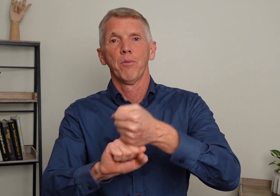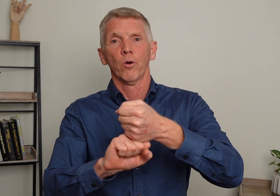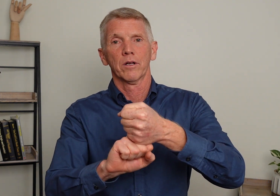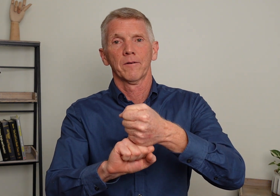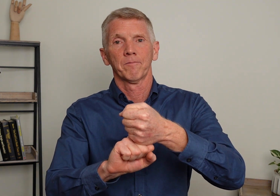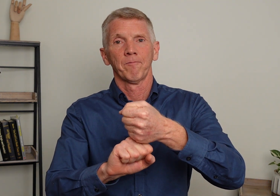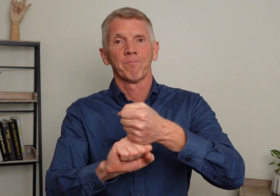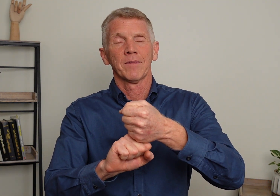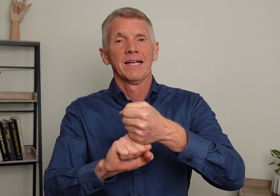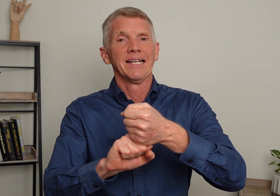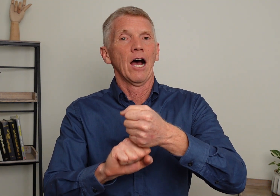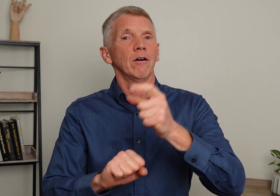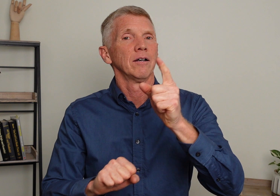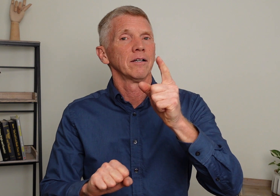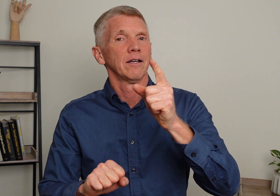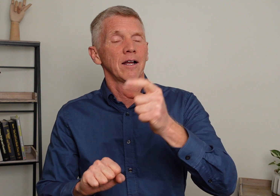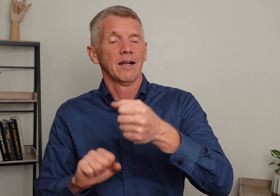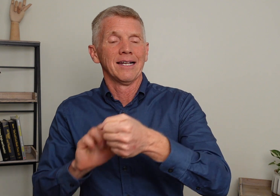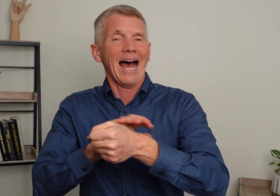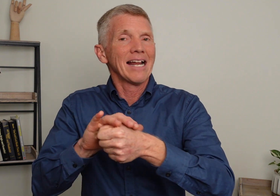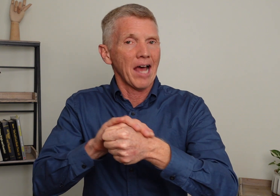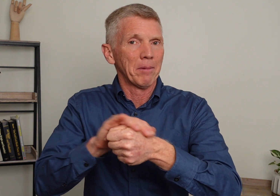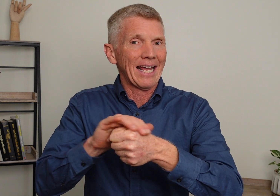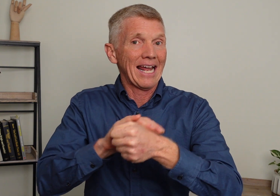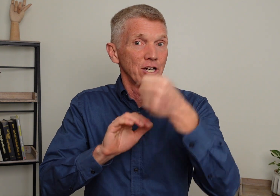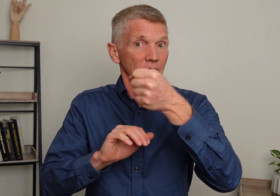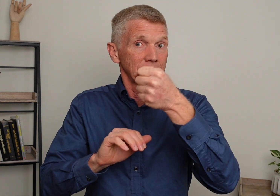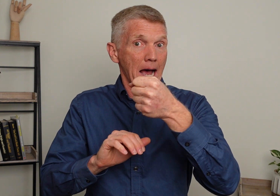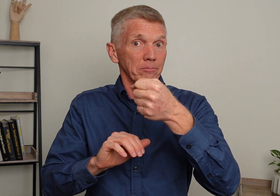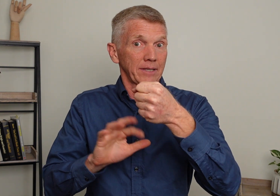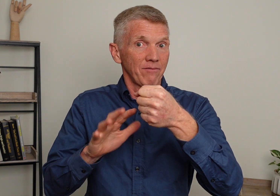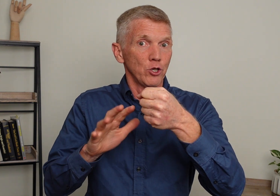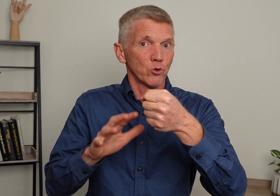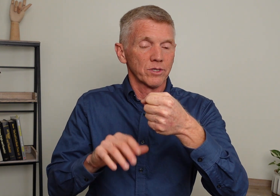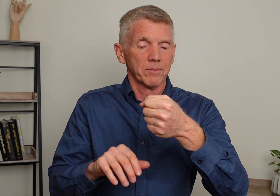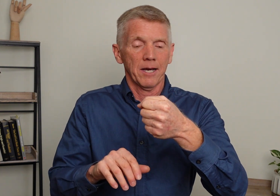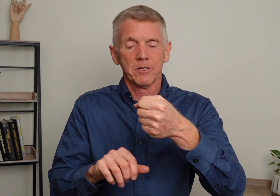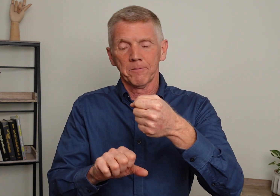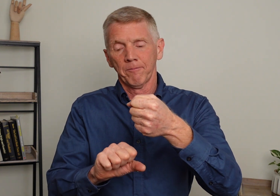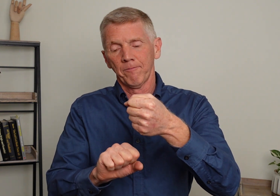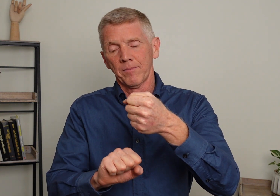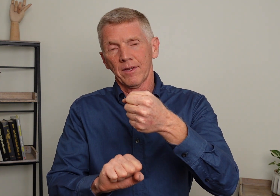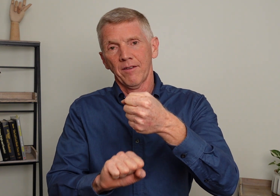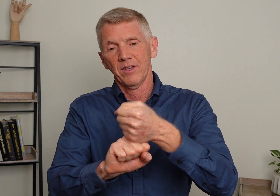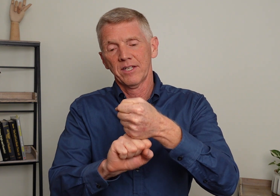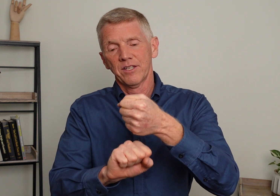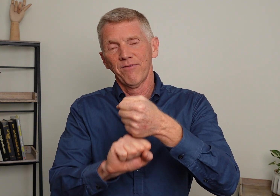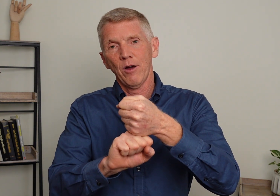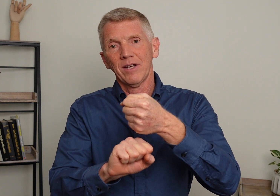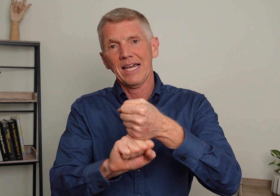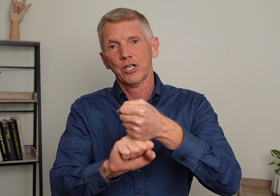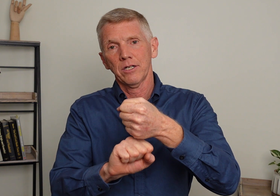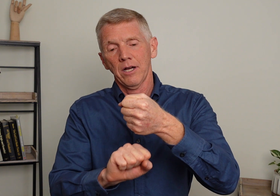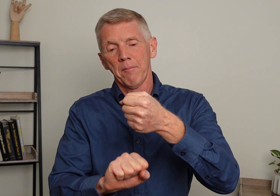Support. Now, non-dominant hand here's on top. Kind of unusual sometimes. This is the foundation. I'm going to come